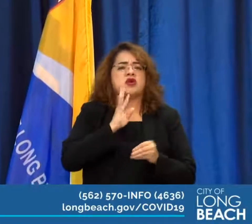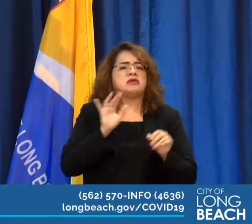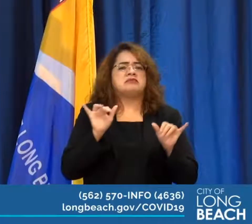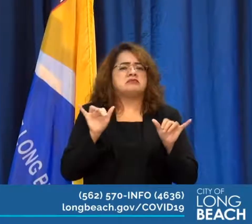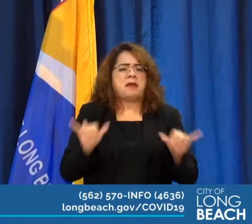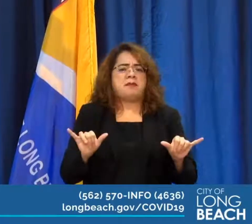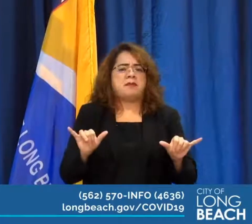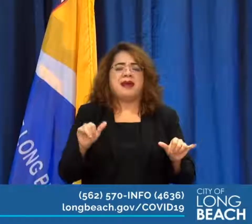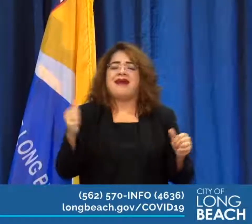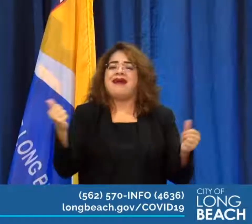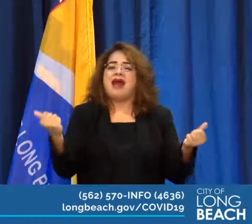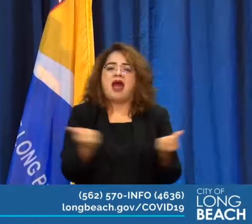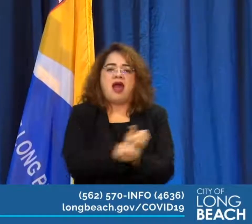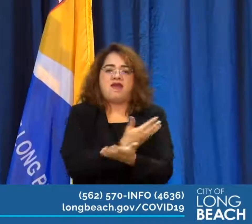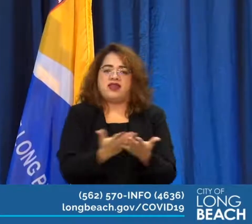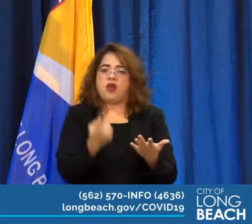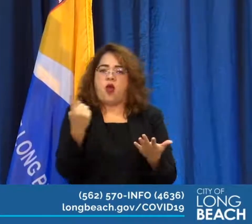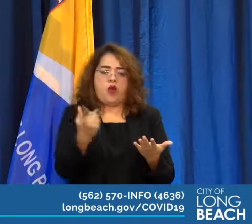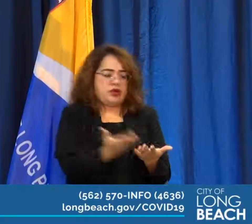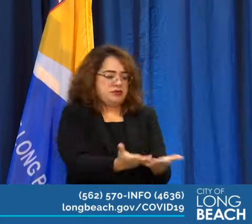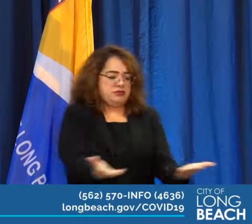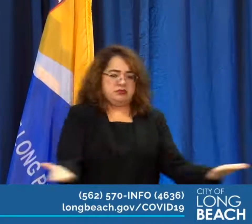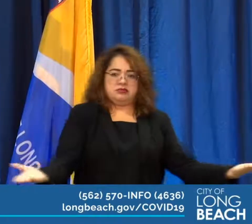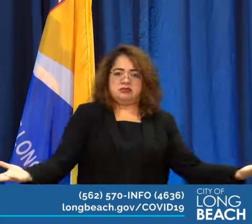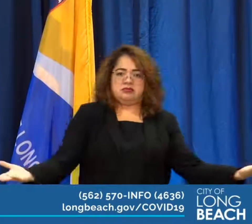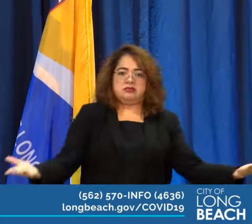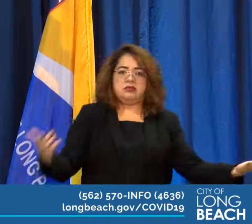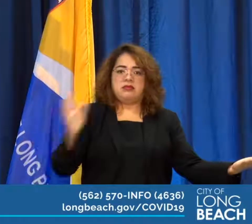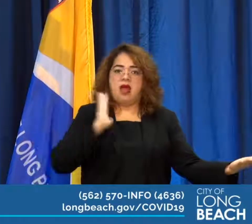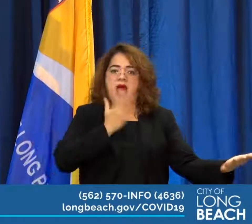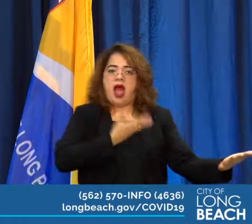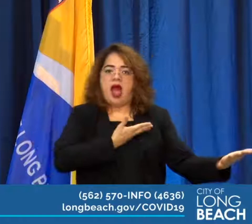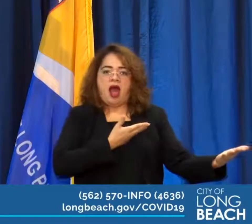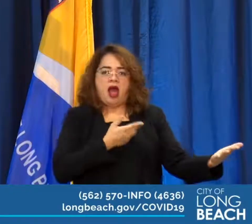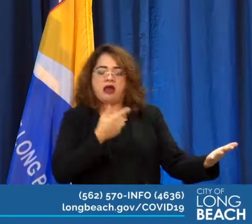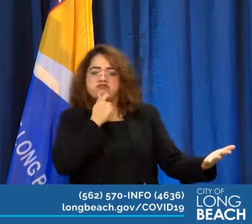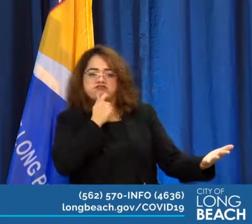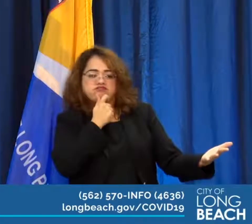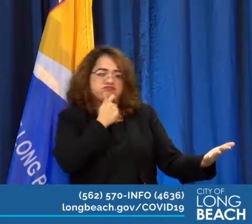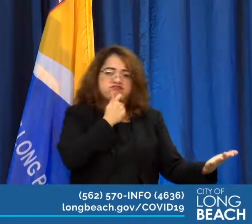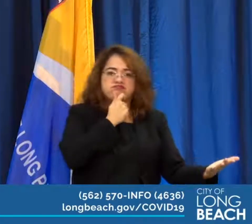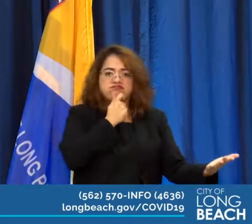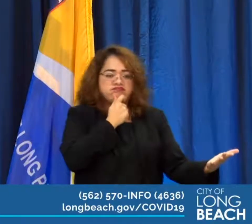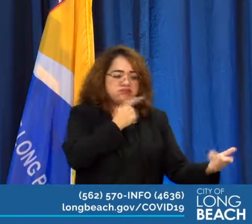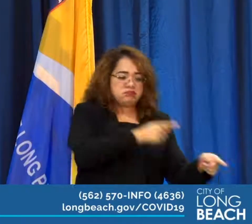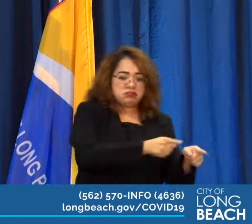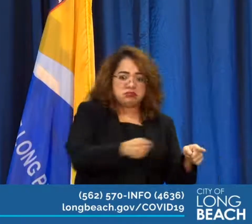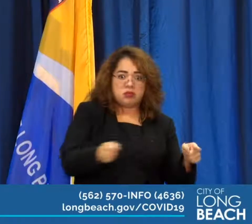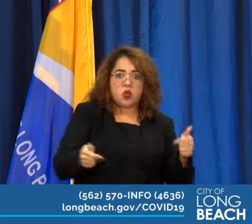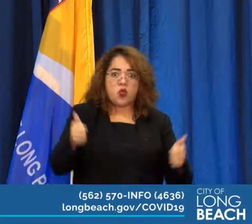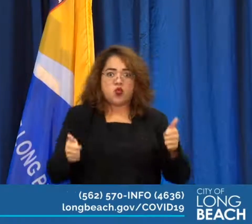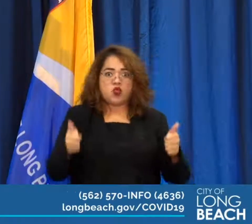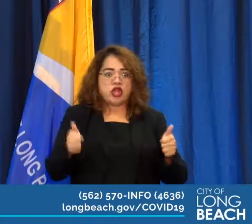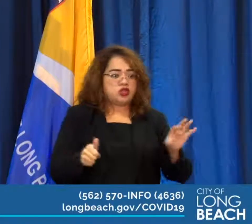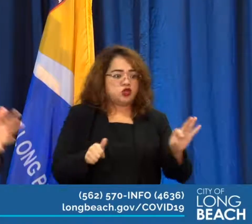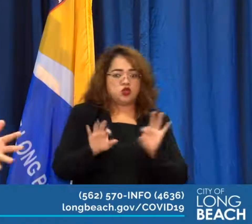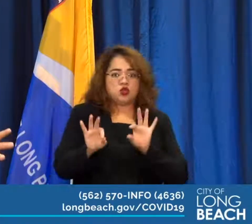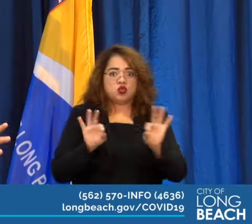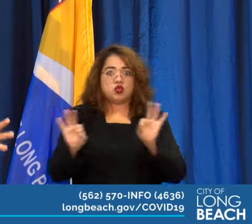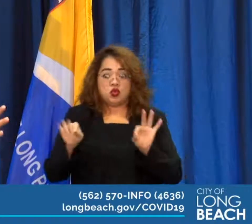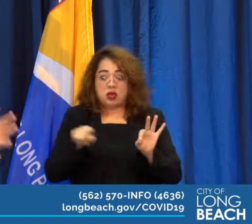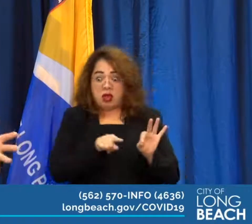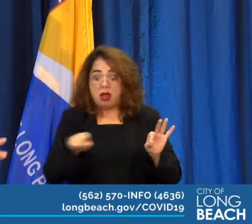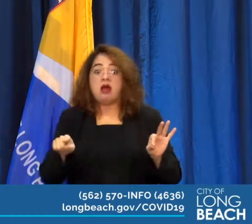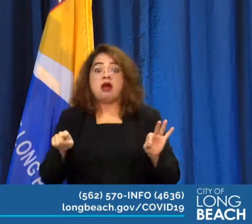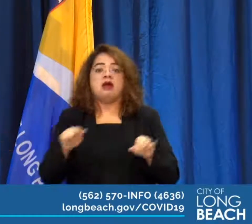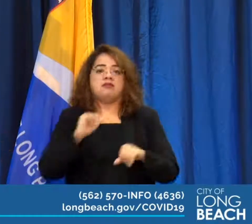the table, and we have to use every disposable action to help save lives and